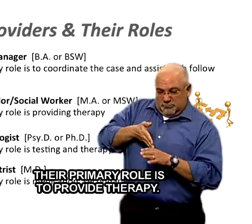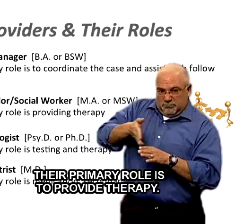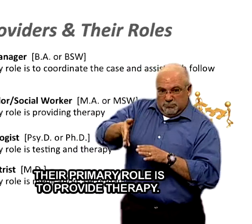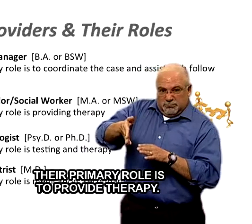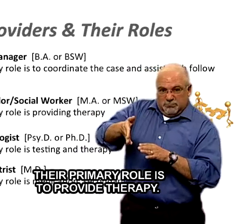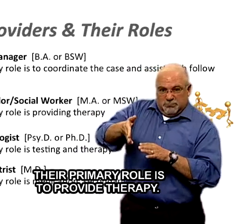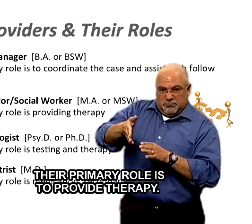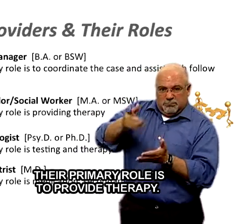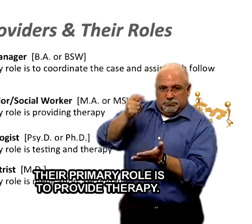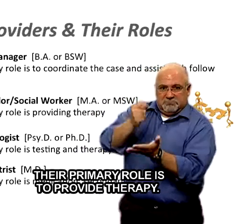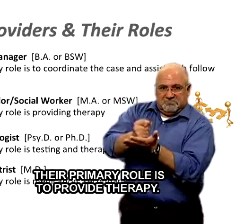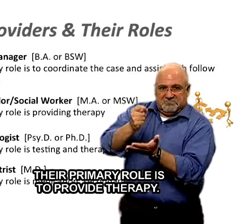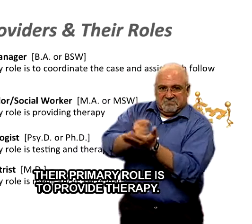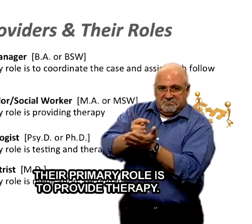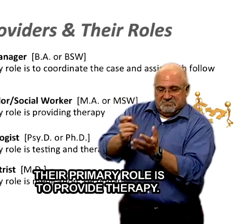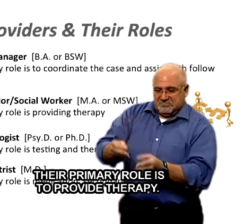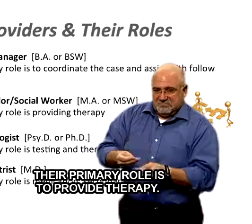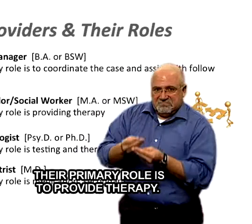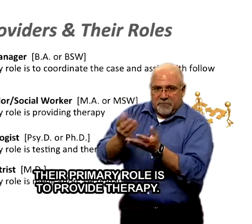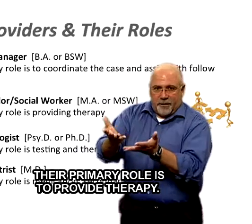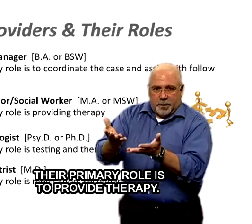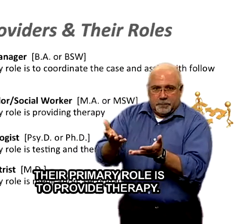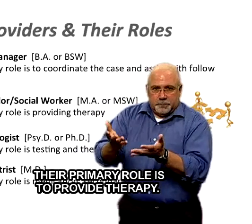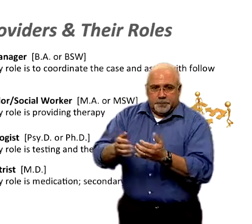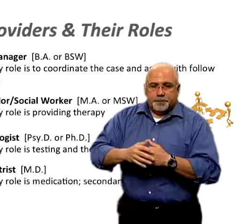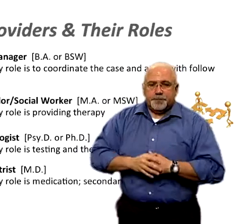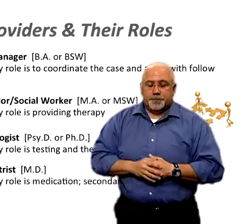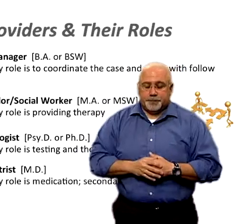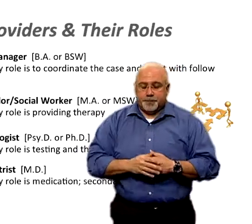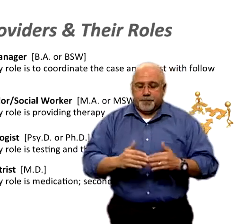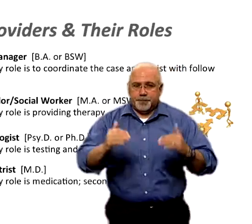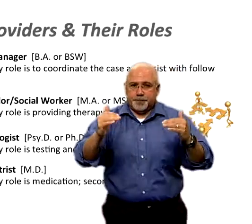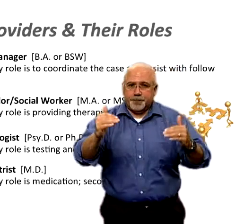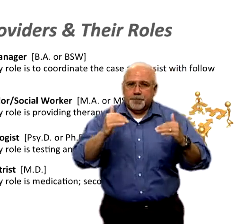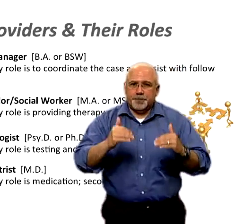Their primary role is to provide therapy.